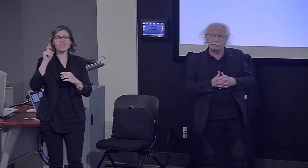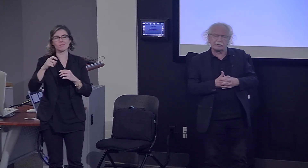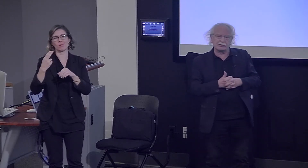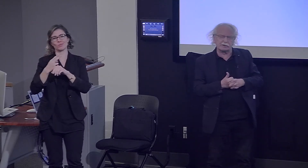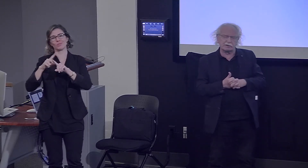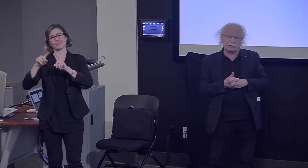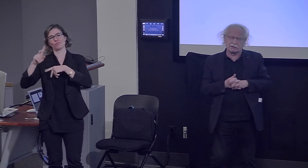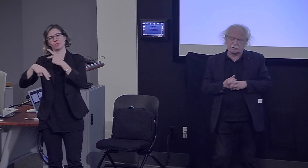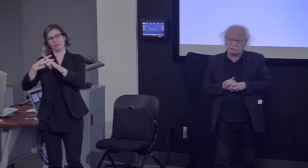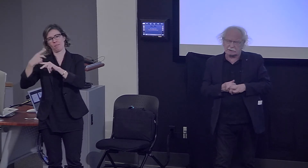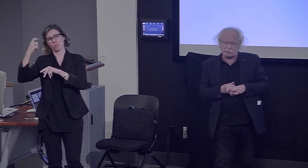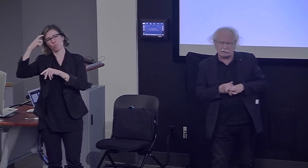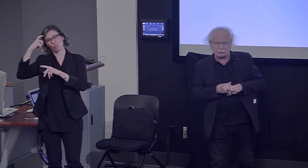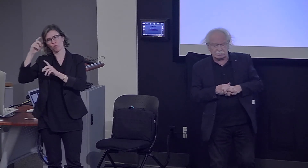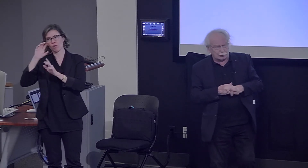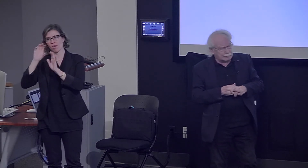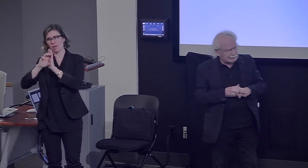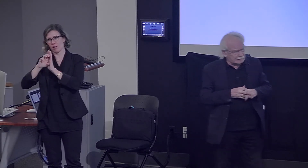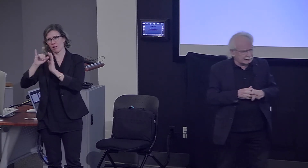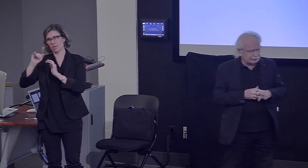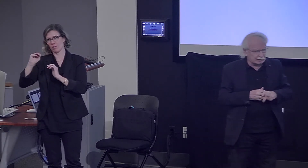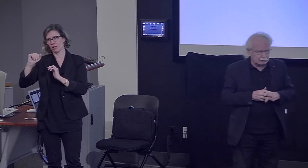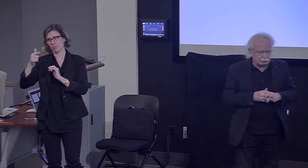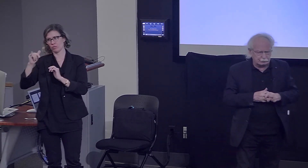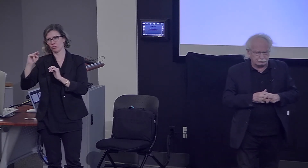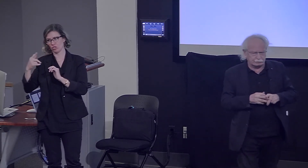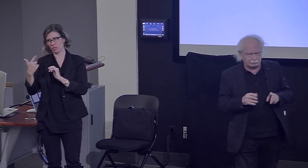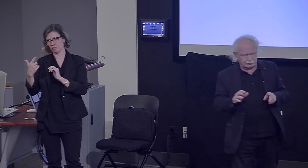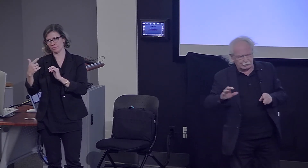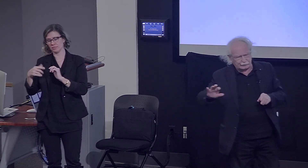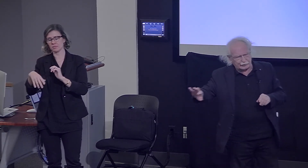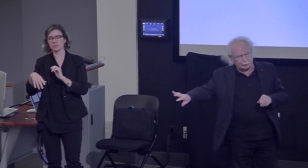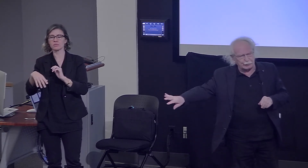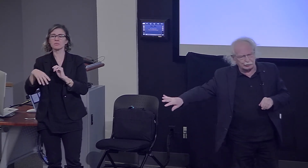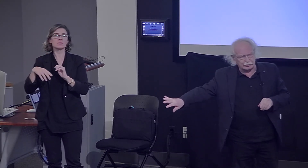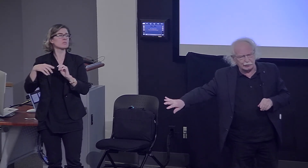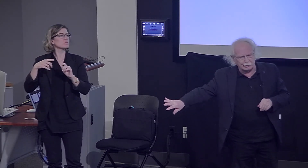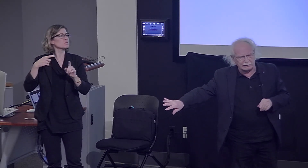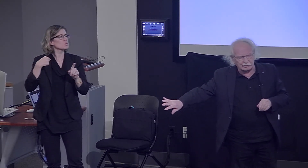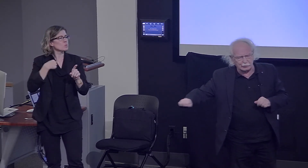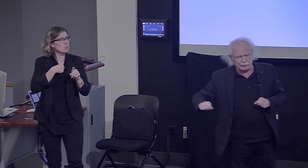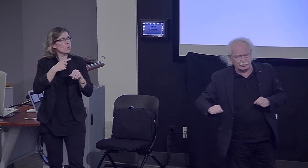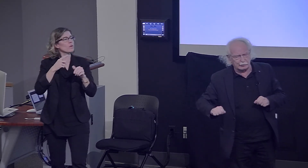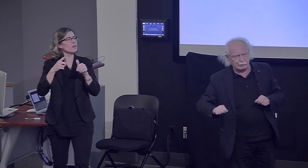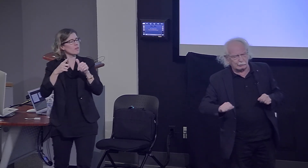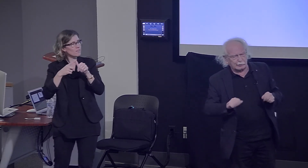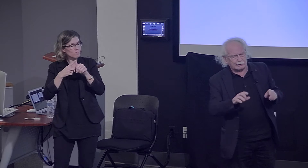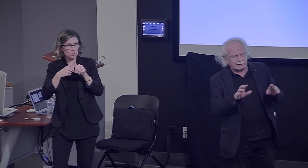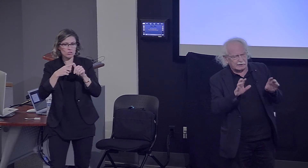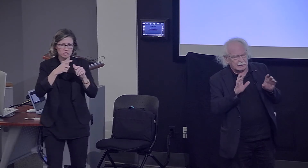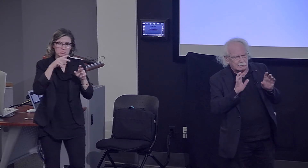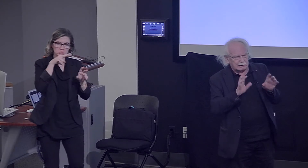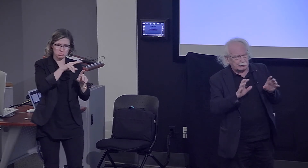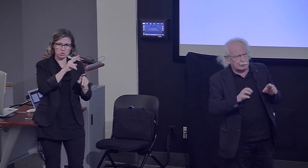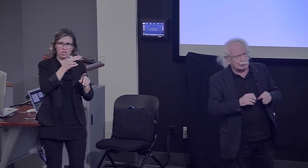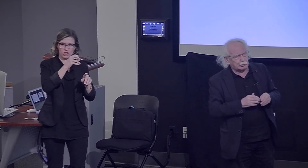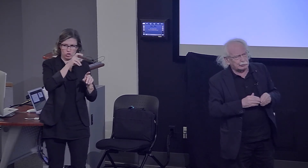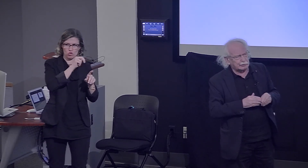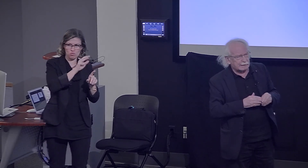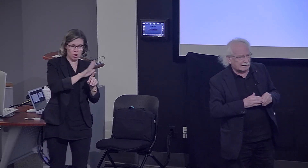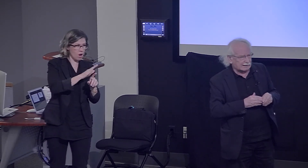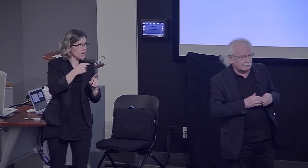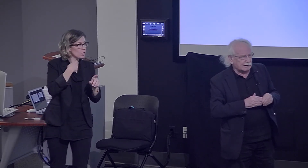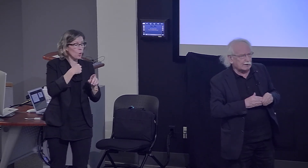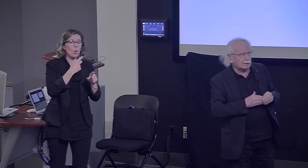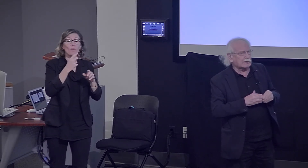brain imaging not many years ago. First we used it in humans, you will see in a moment. But we use it also